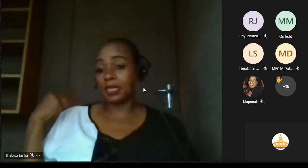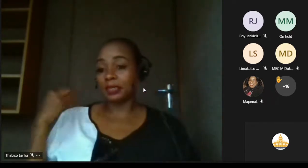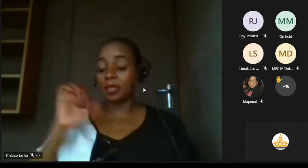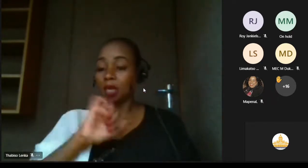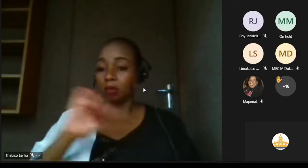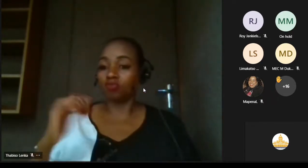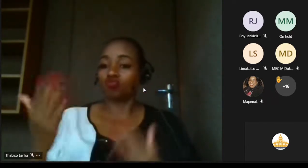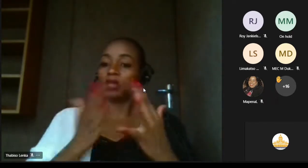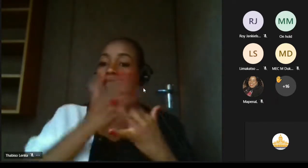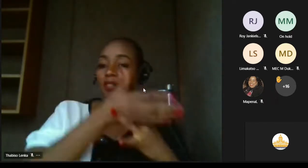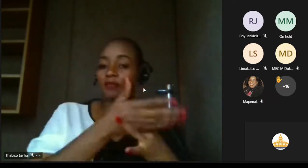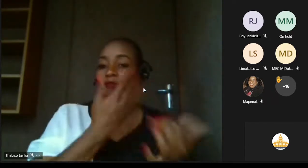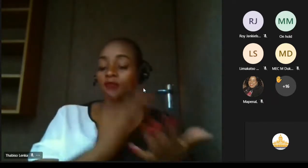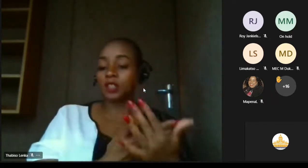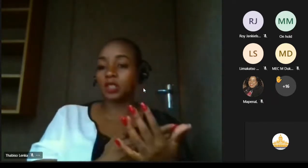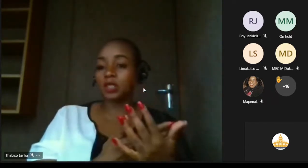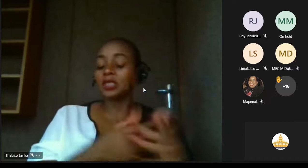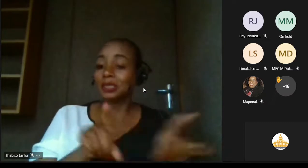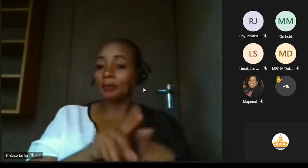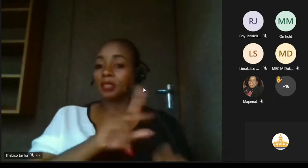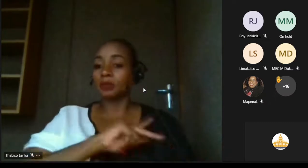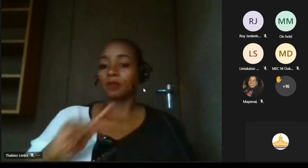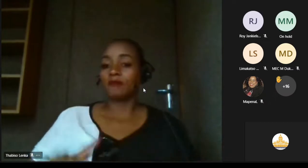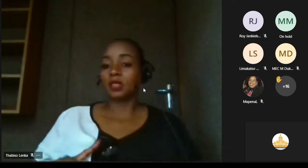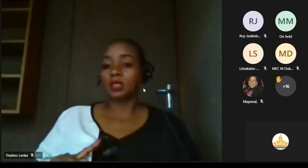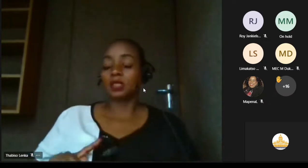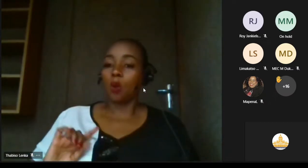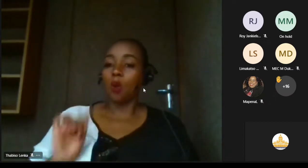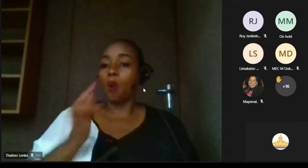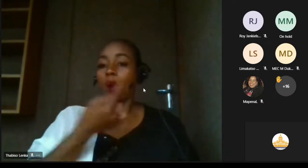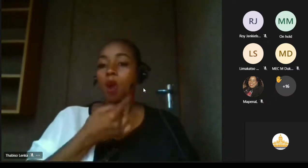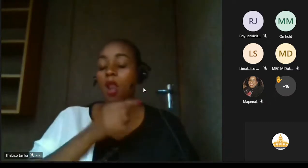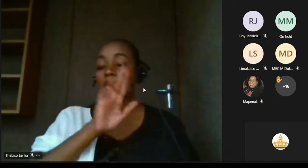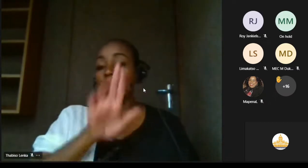including the President, Honorable Speaker. Mo ilo ngoro matlo ana